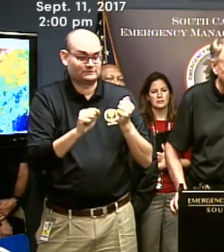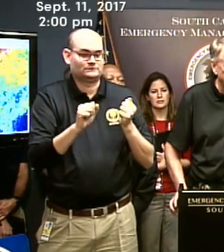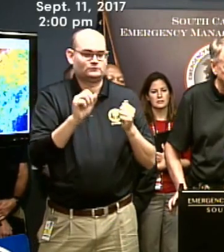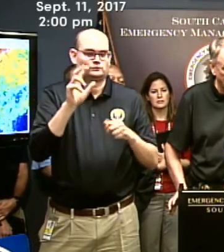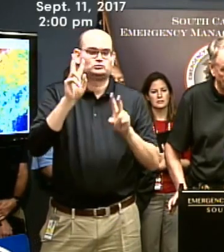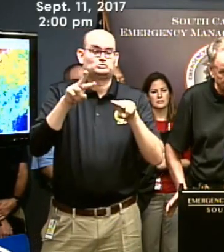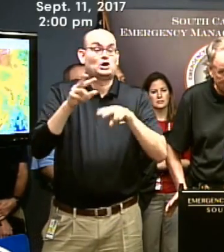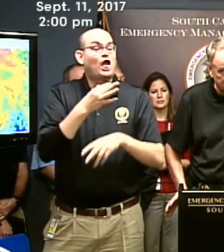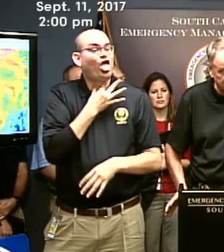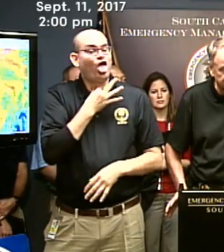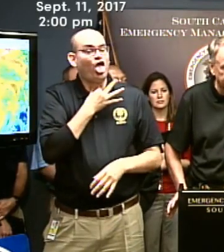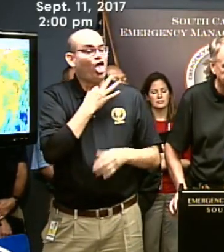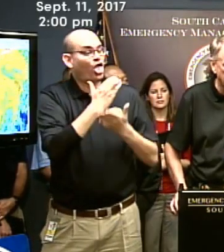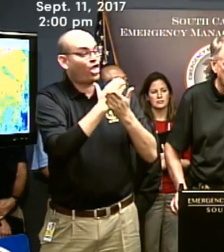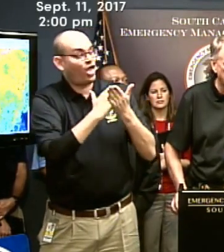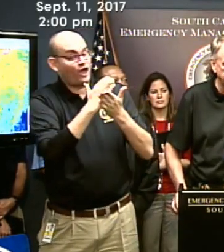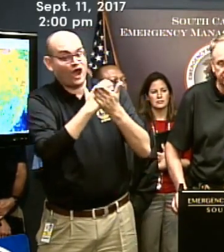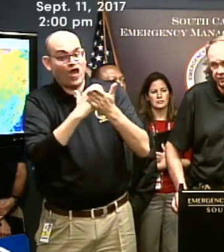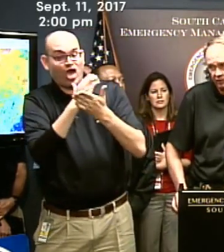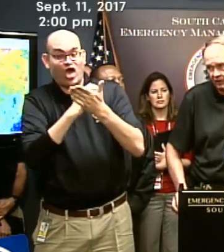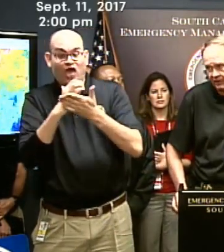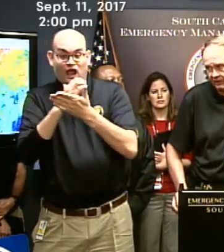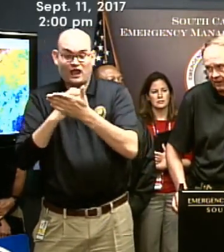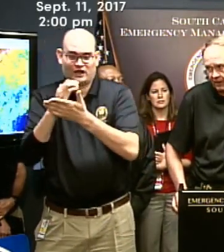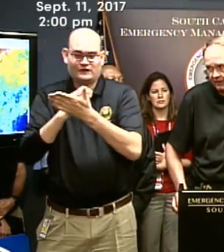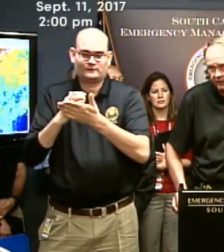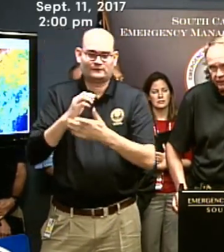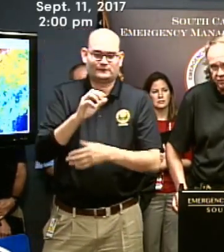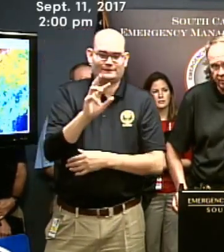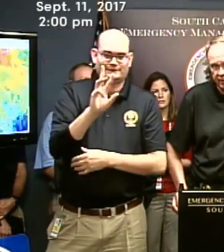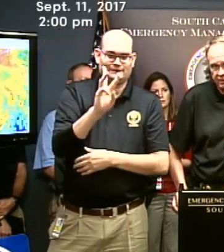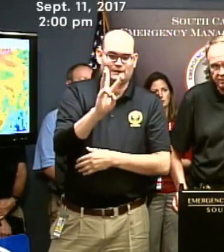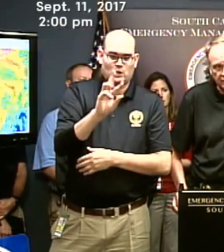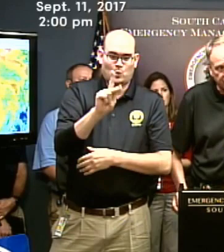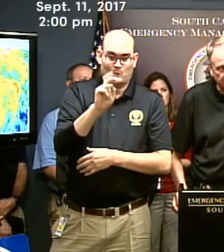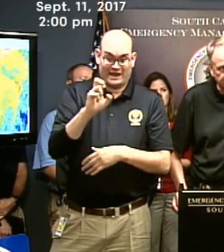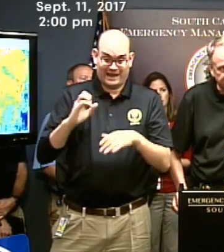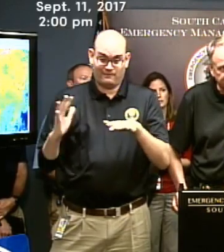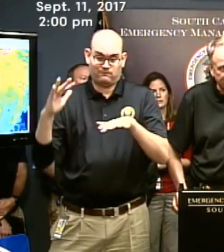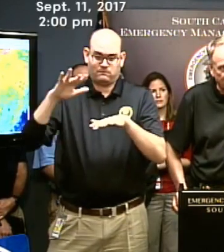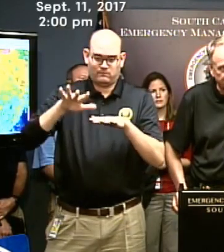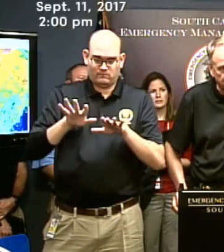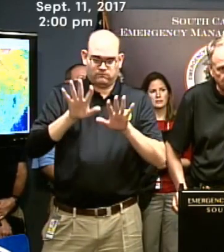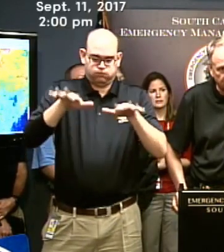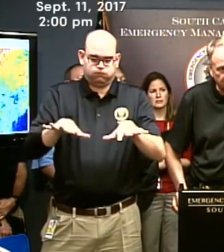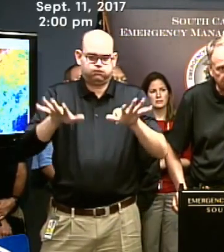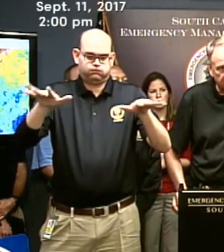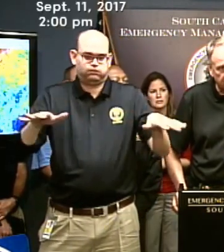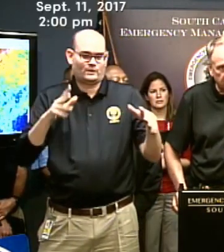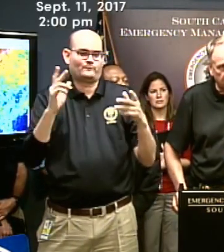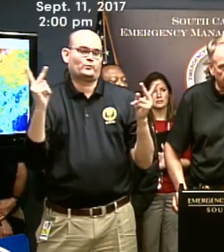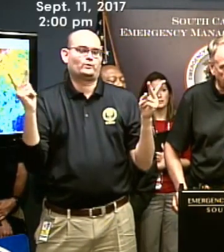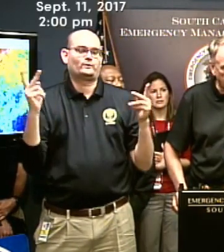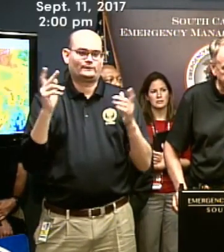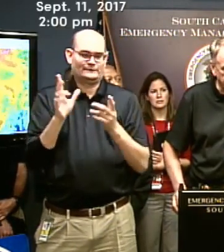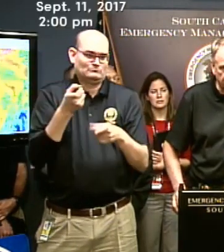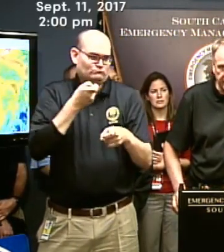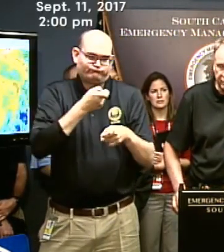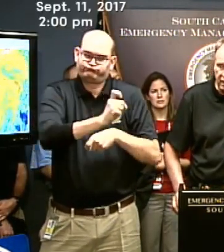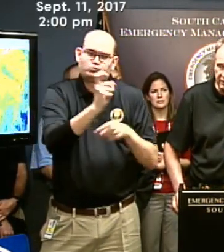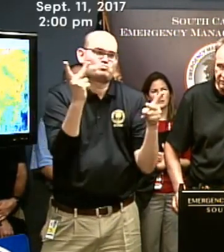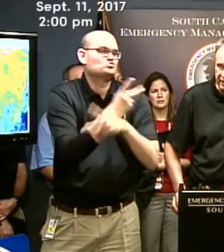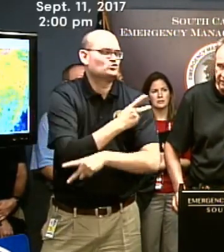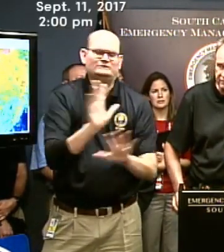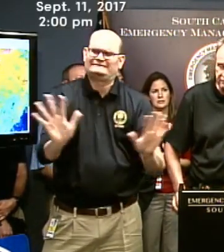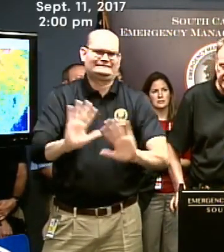sightseer could cause more damage to those homes, and we do not need that. So we would ask our boaters to stay off the water. We're also